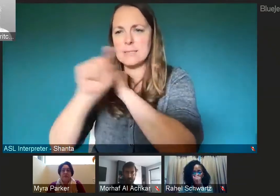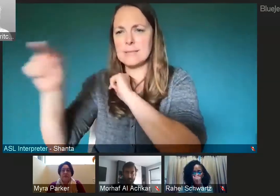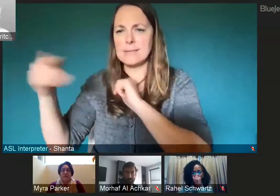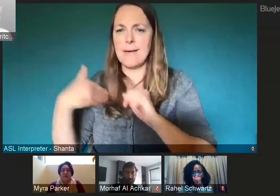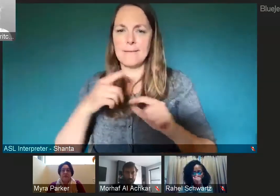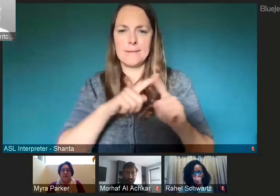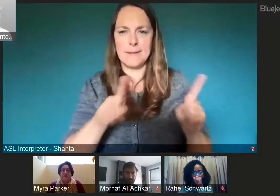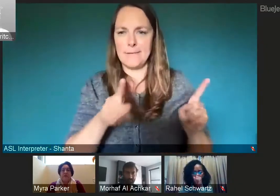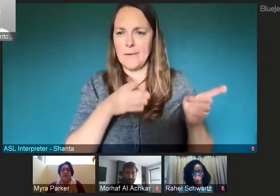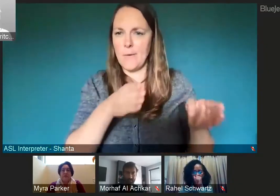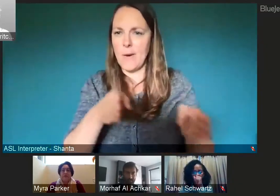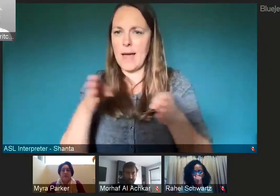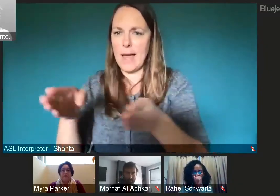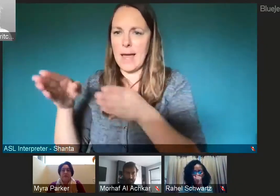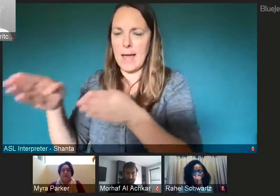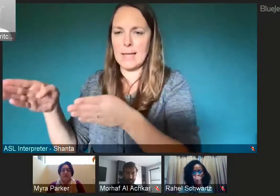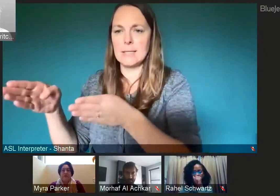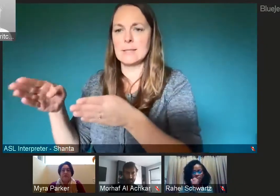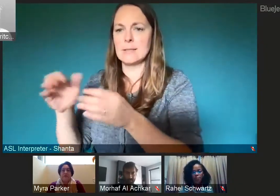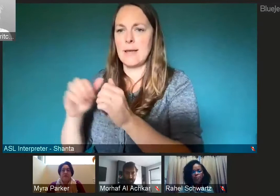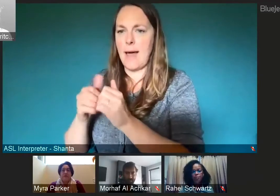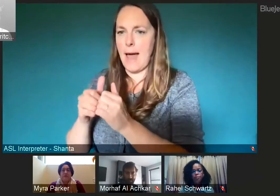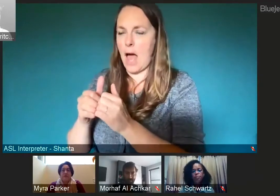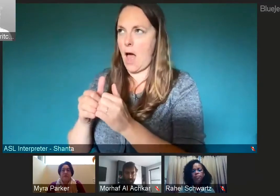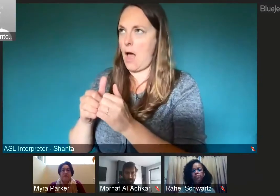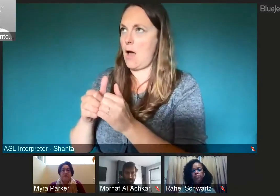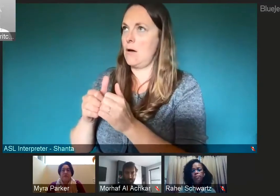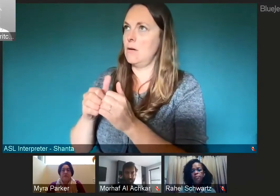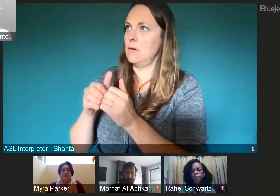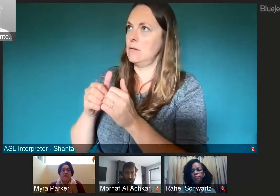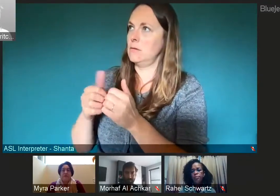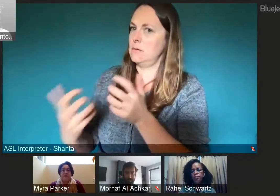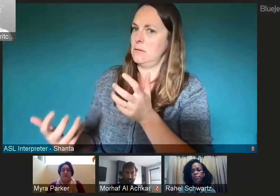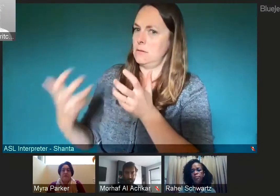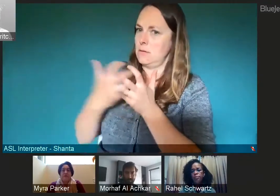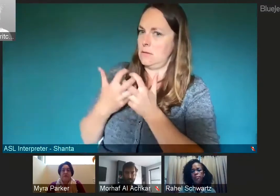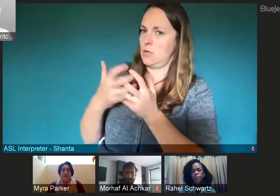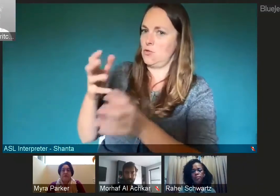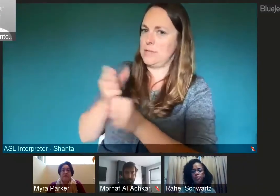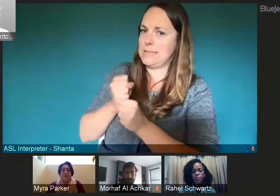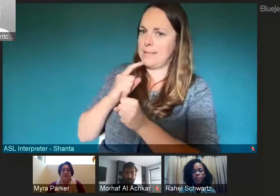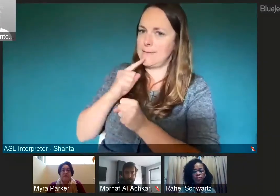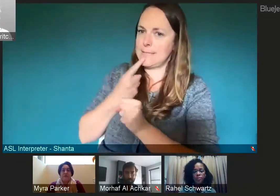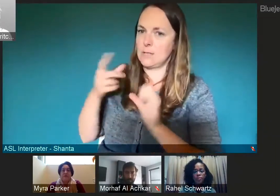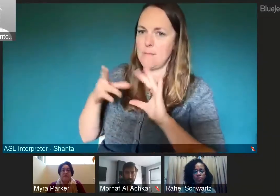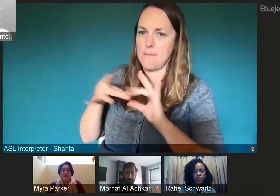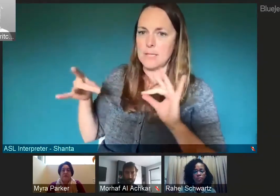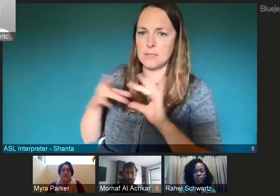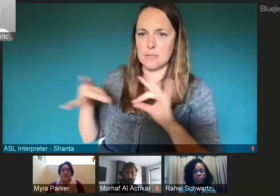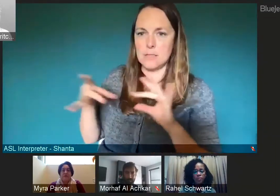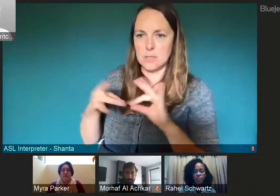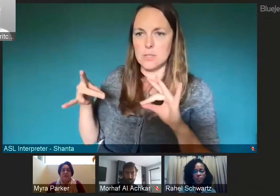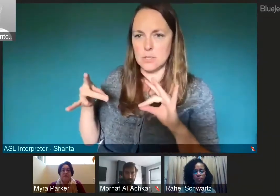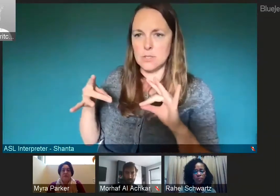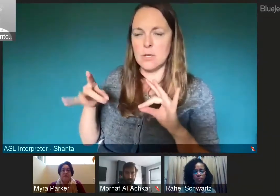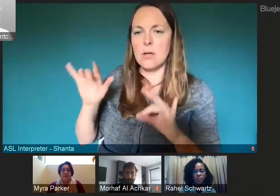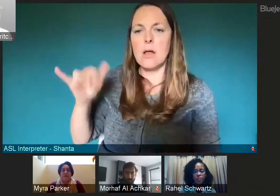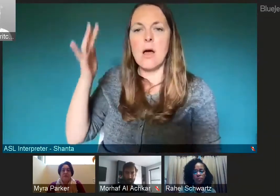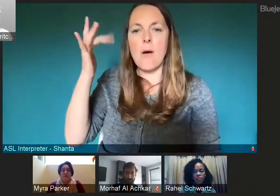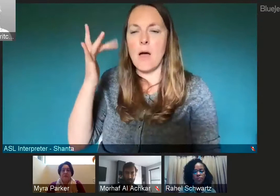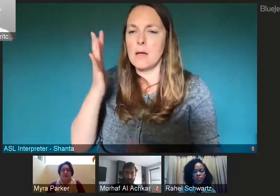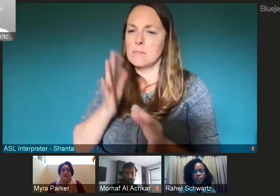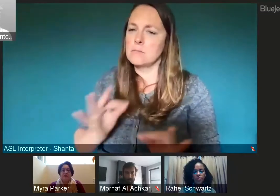of receiving these serious messages. So that's why it's so